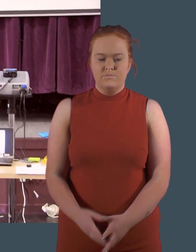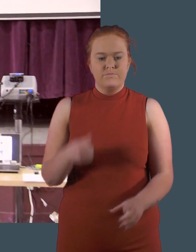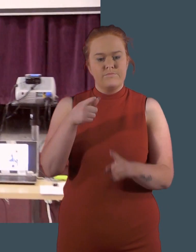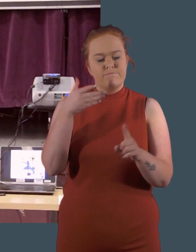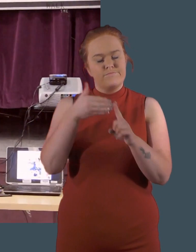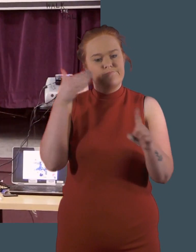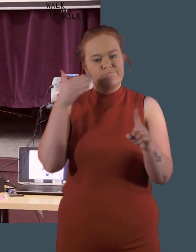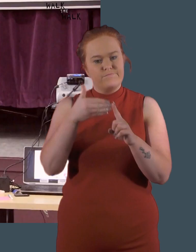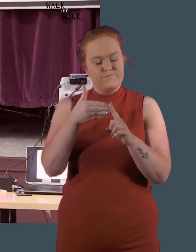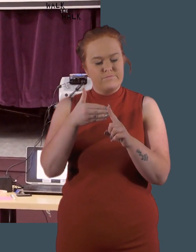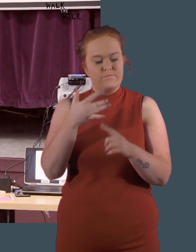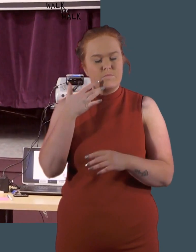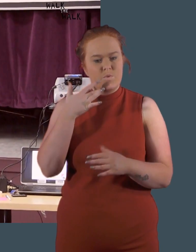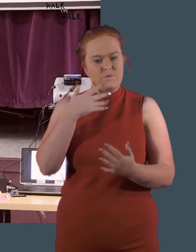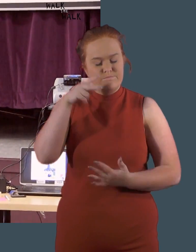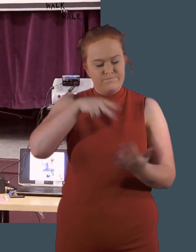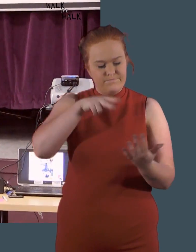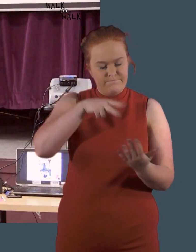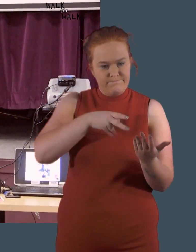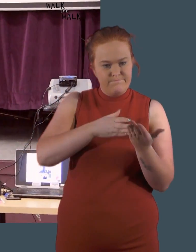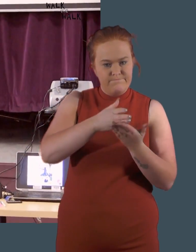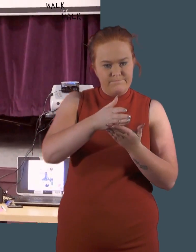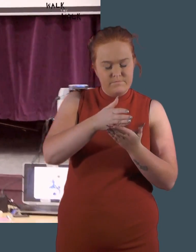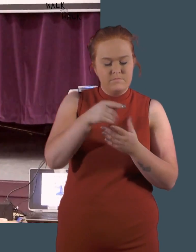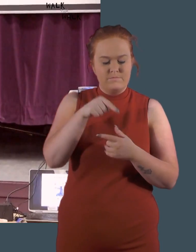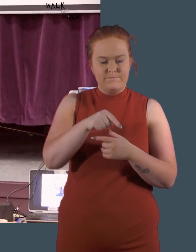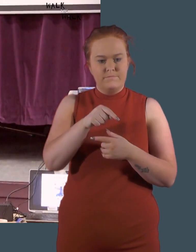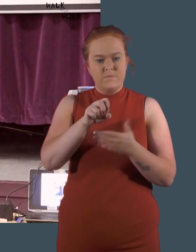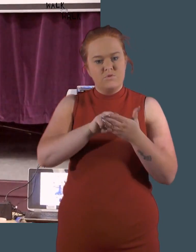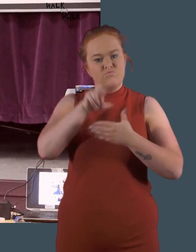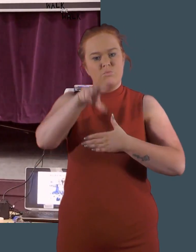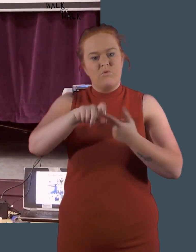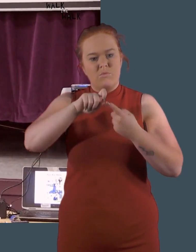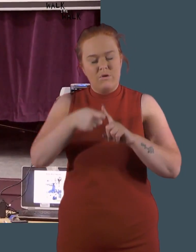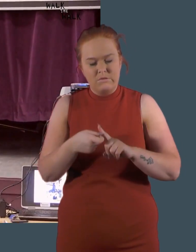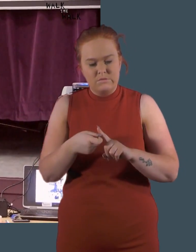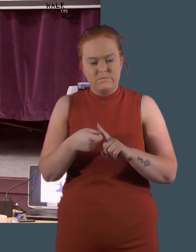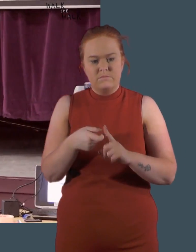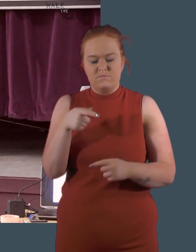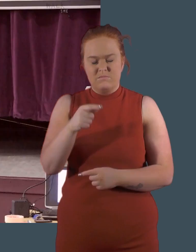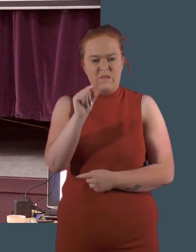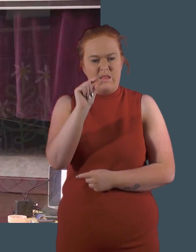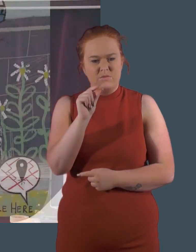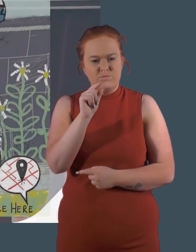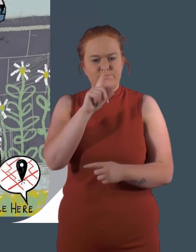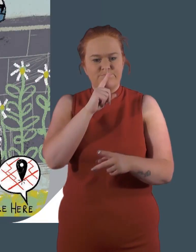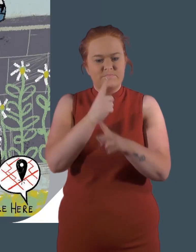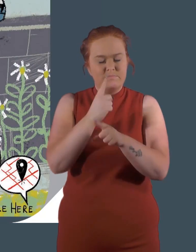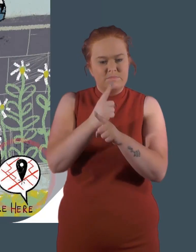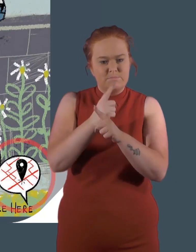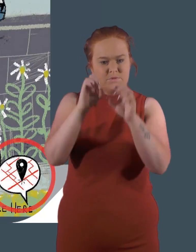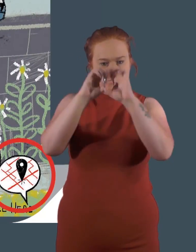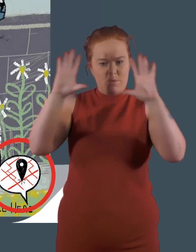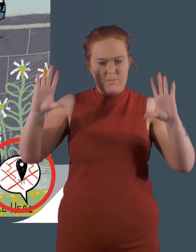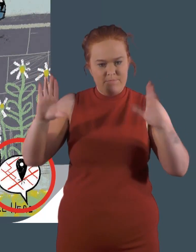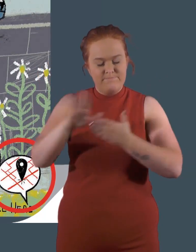you'll notice that as we were reading, we went past one of these little jump-off point symbols, as we call them, a little speech bubble. So